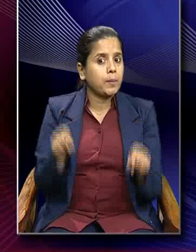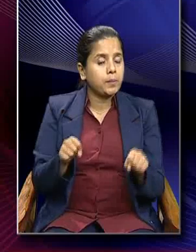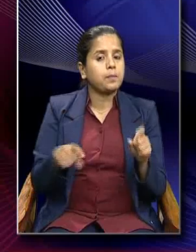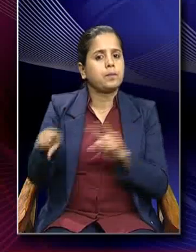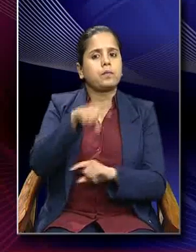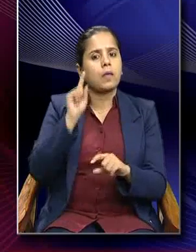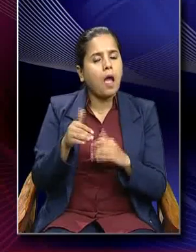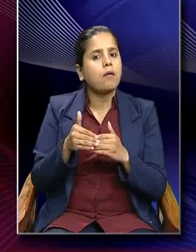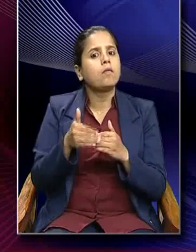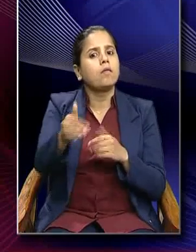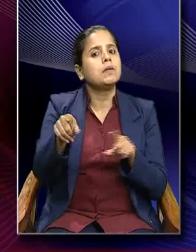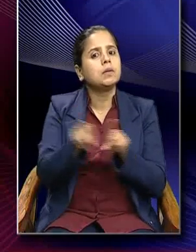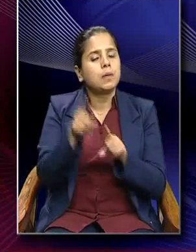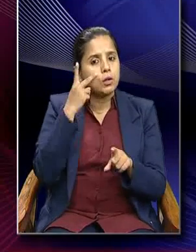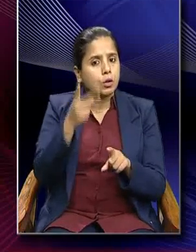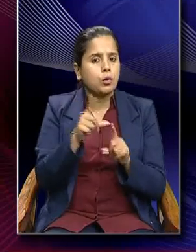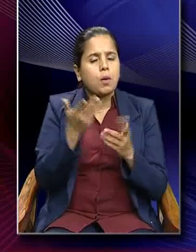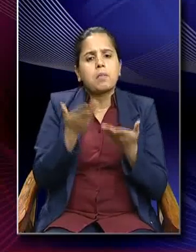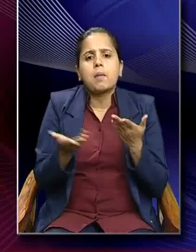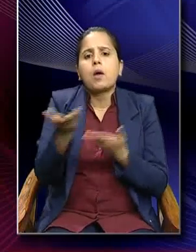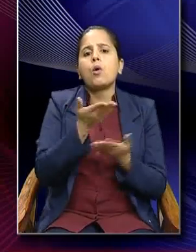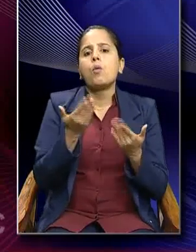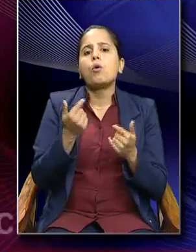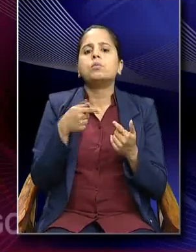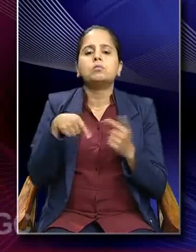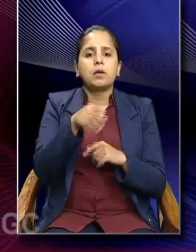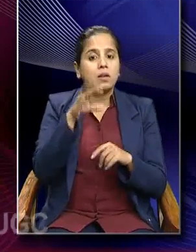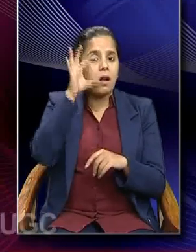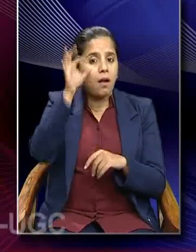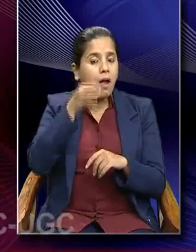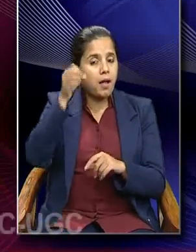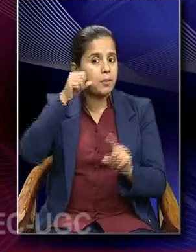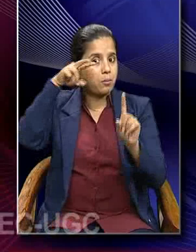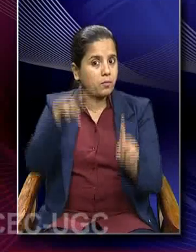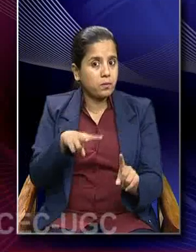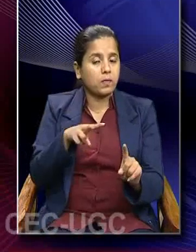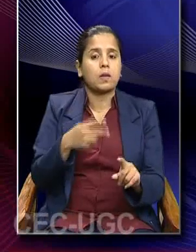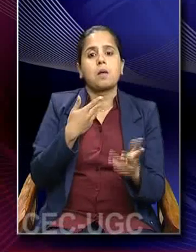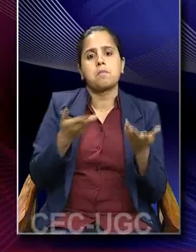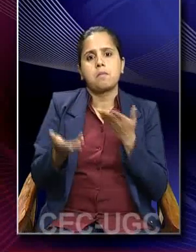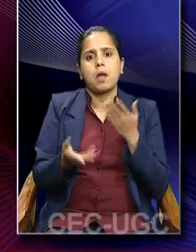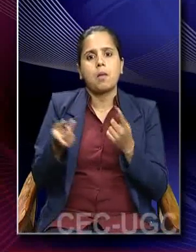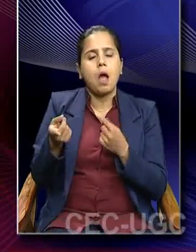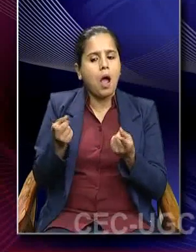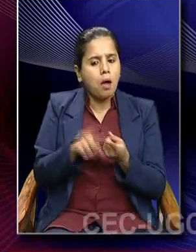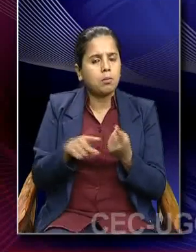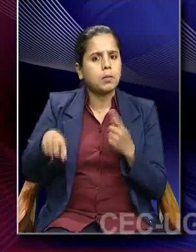to one can address it in terms of Gandhian perspective, a violent economy full of